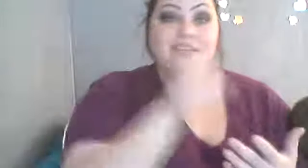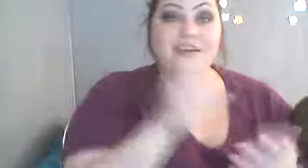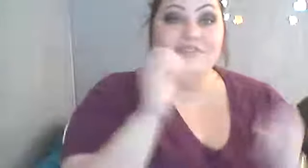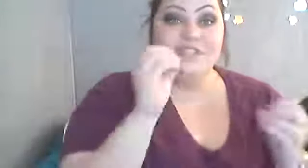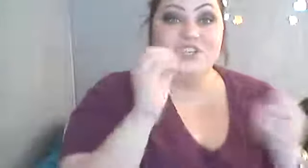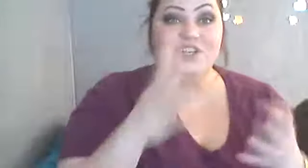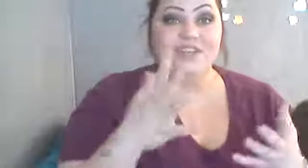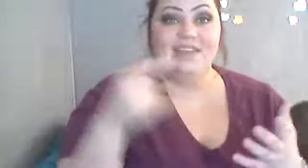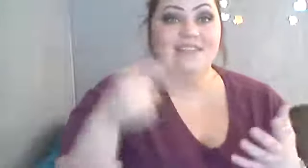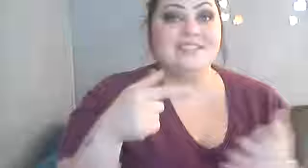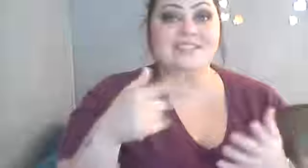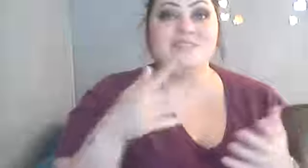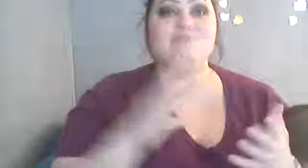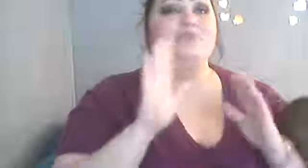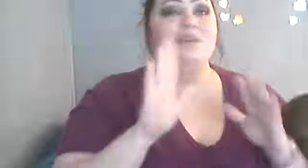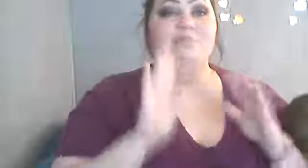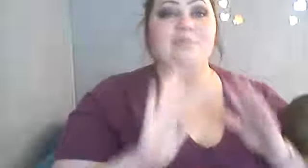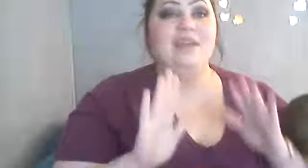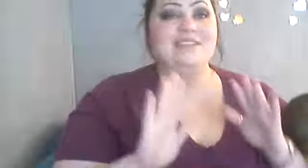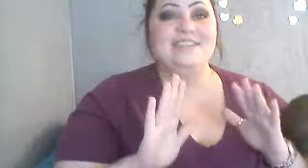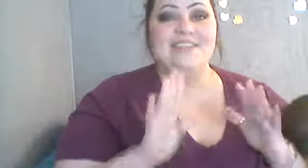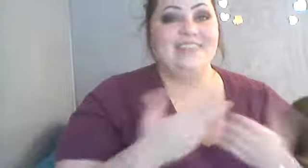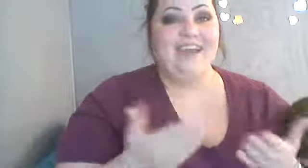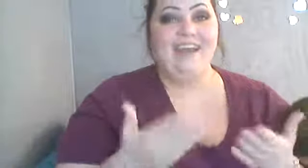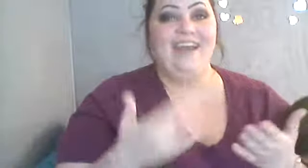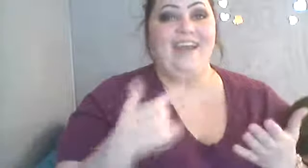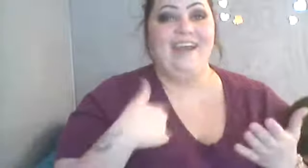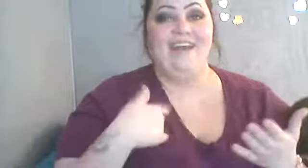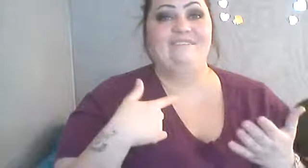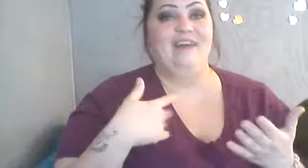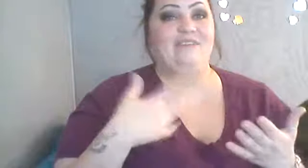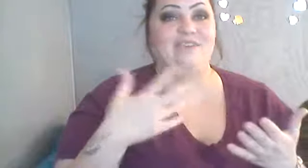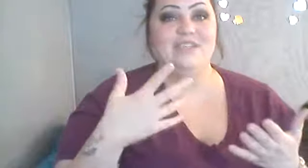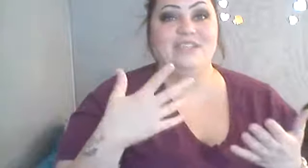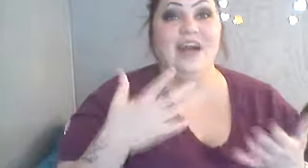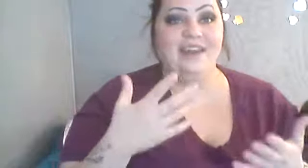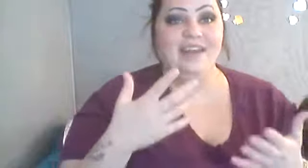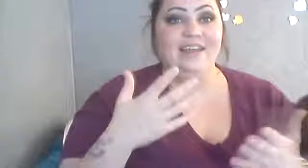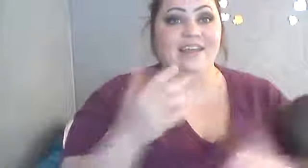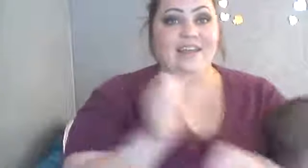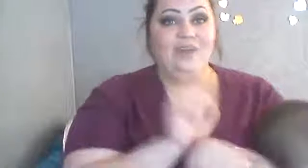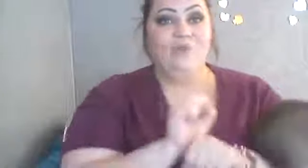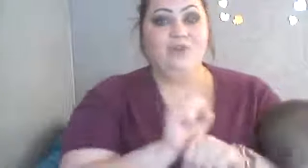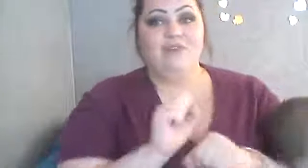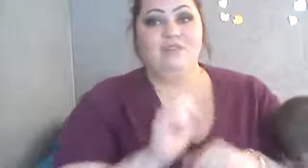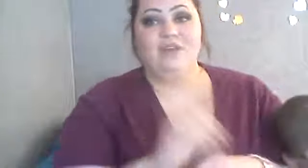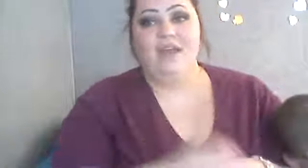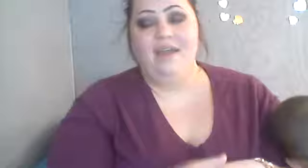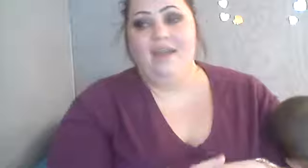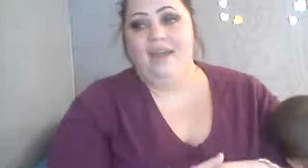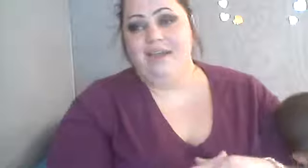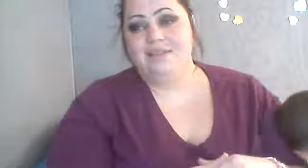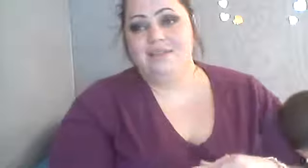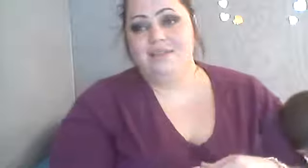love teaching. Like, this is the most amazing thing I have ever done in a work field. And